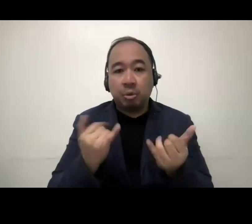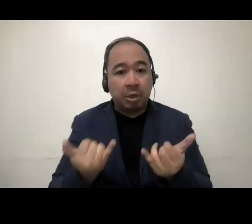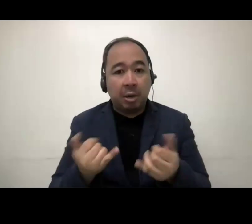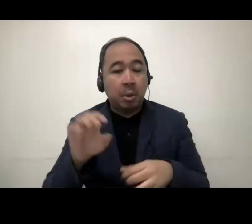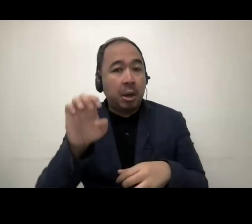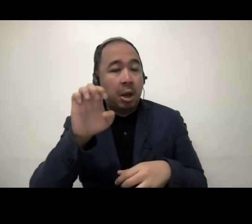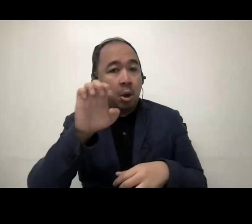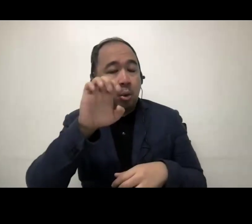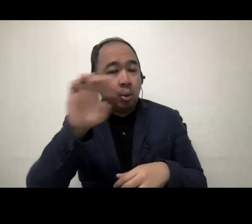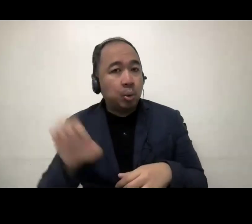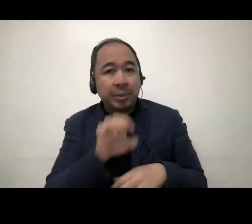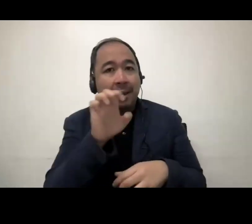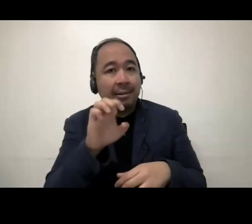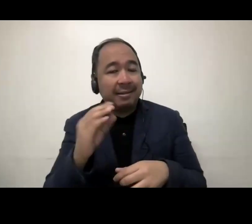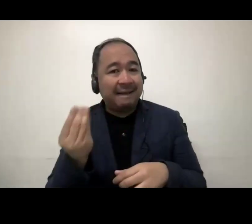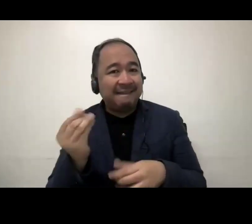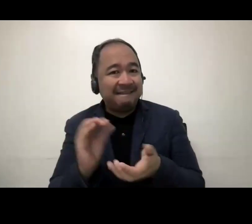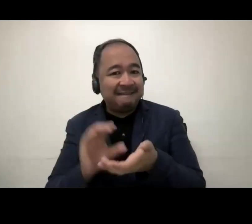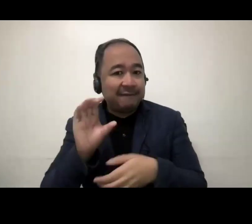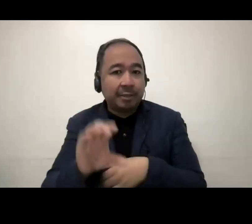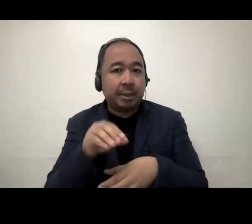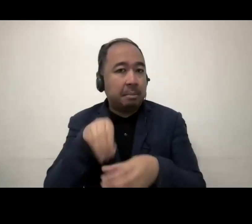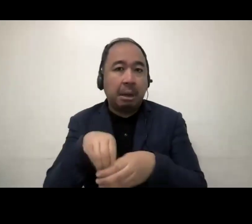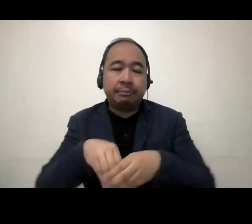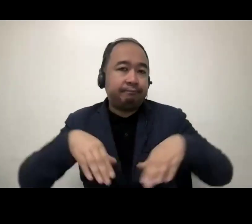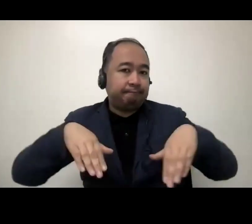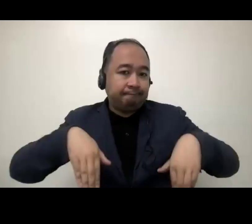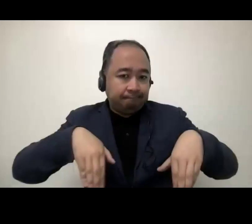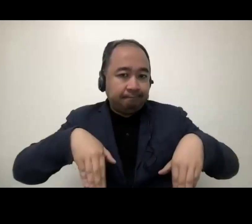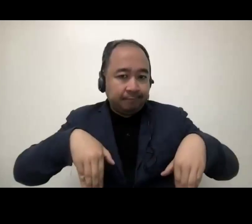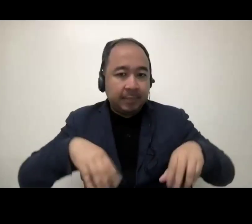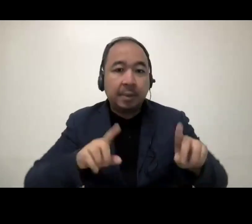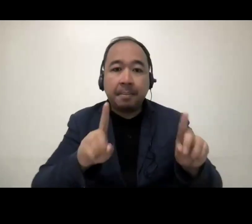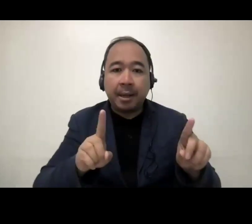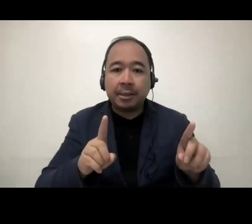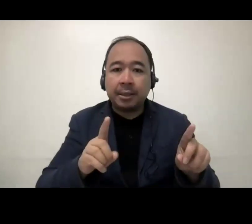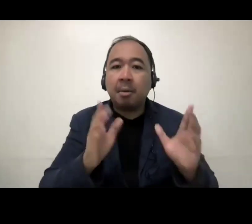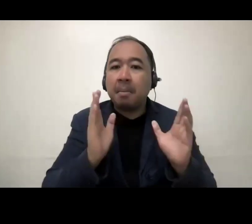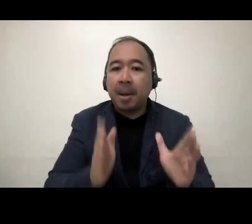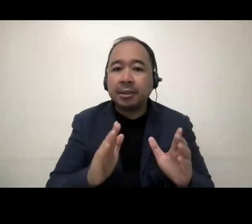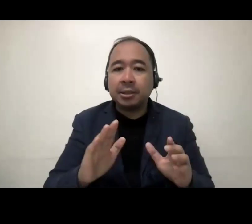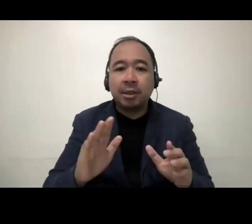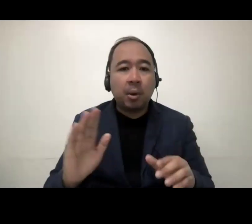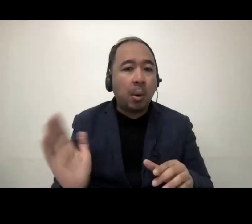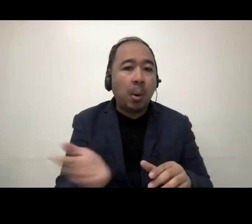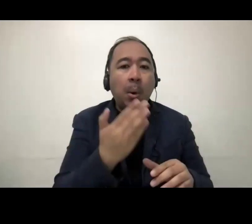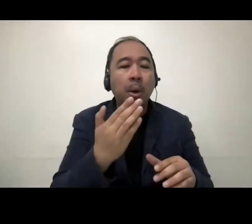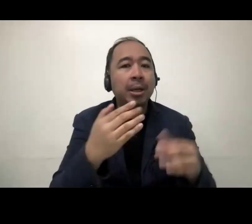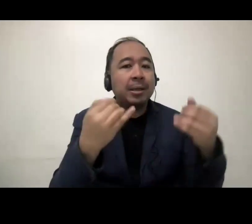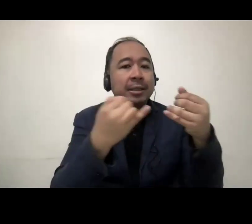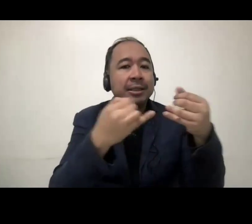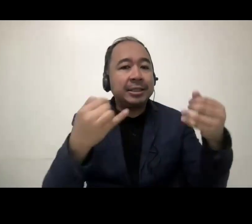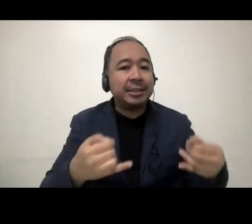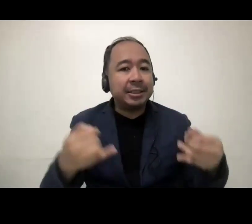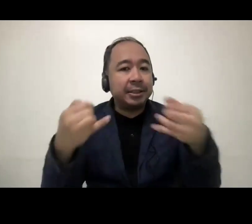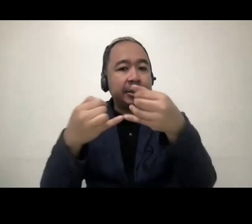We do have, as in all the other institutions, every project promoter needs to set up a project level grievance mechanism. I can tell you